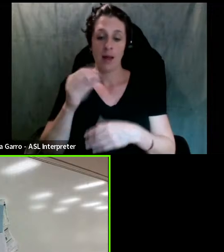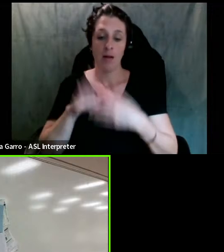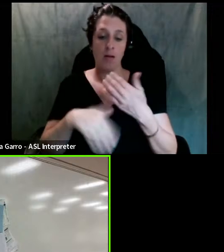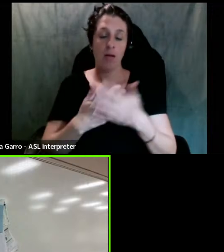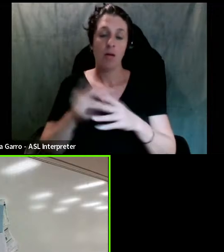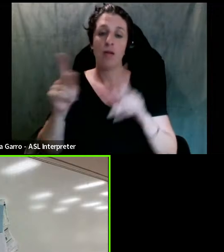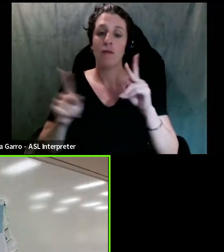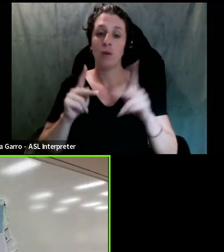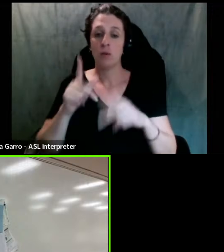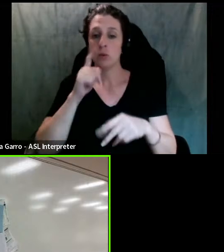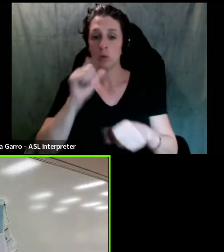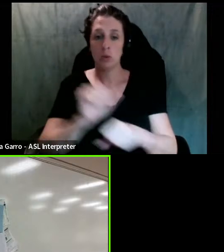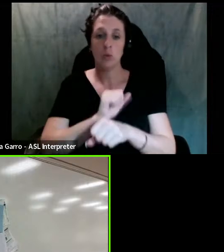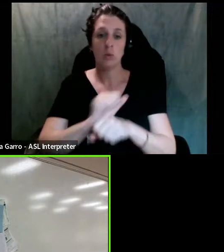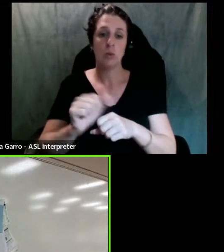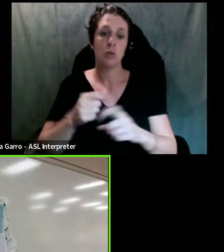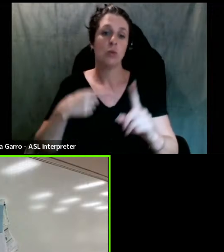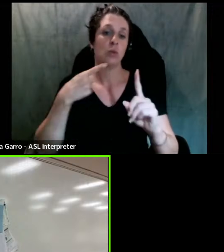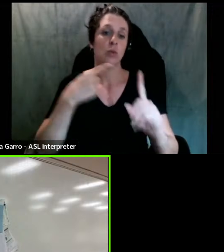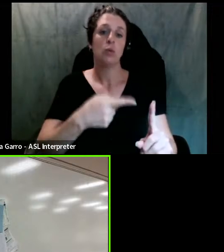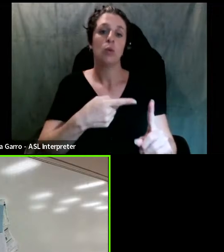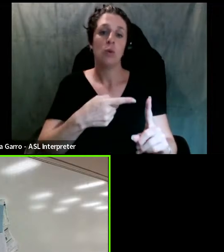have worked towards this